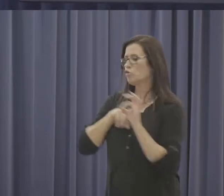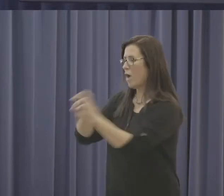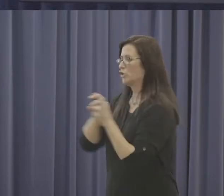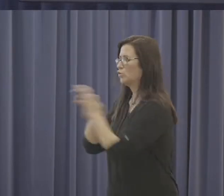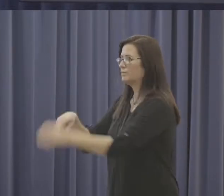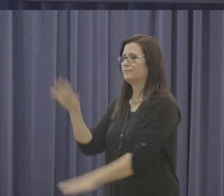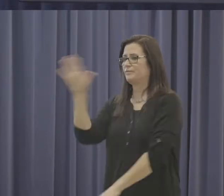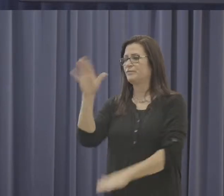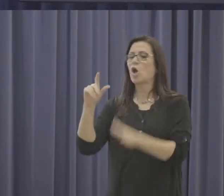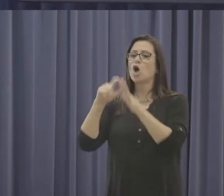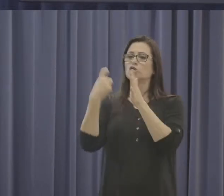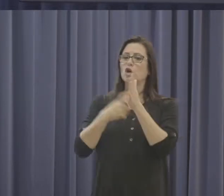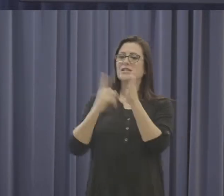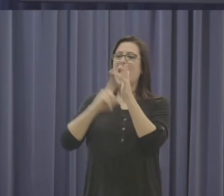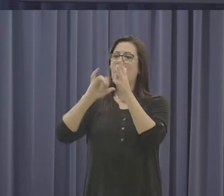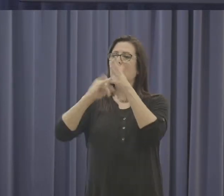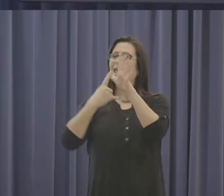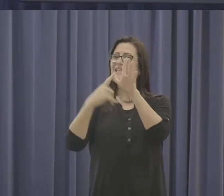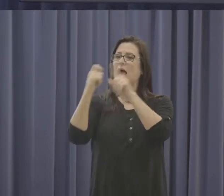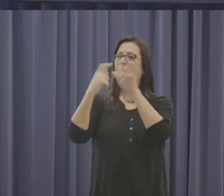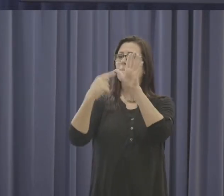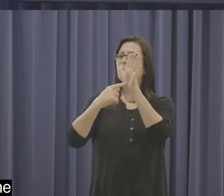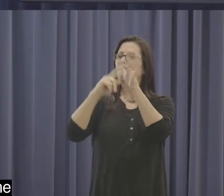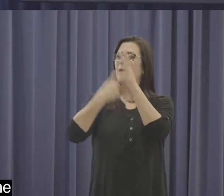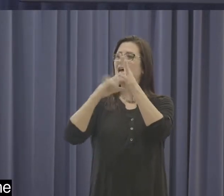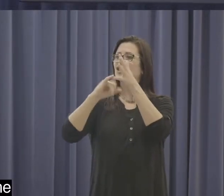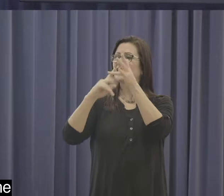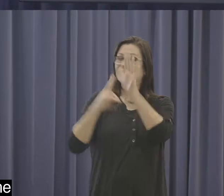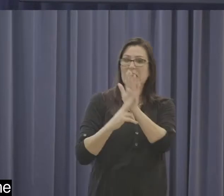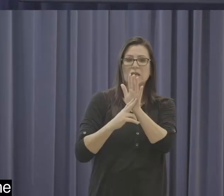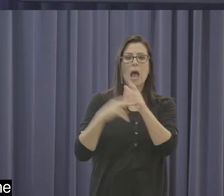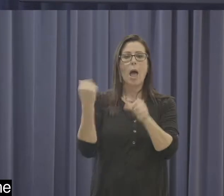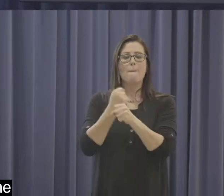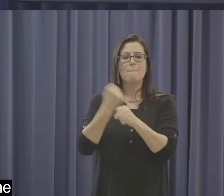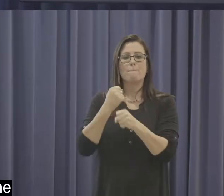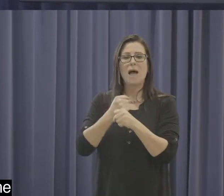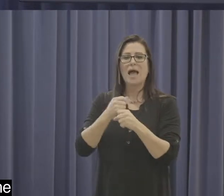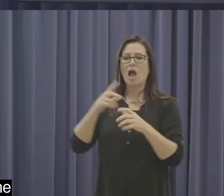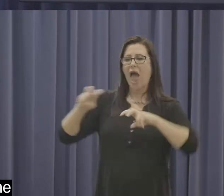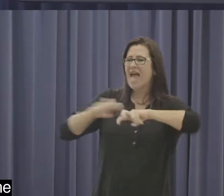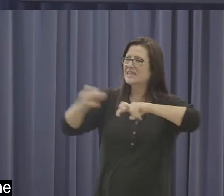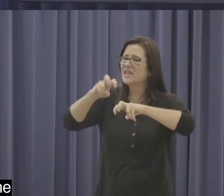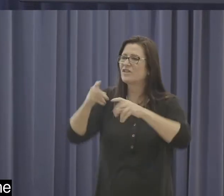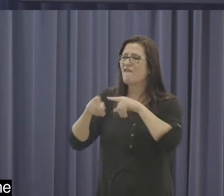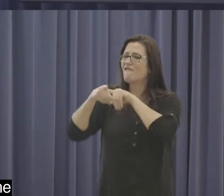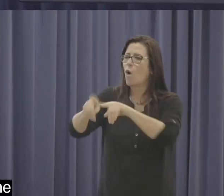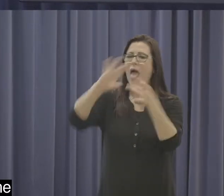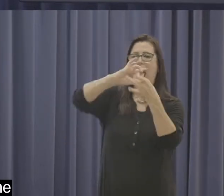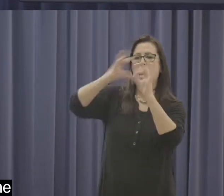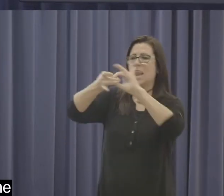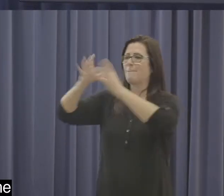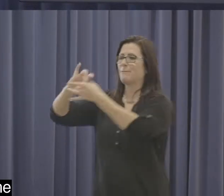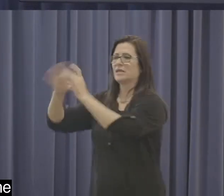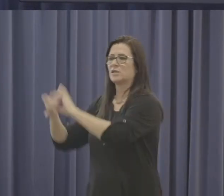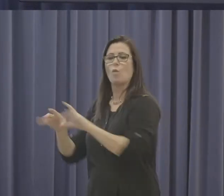questions, Dr. Lisa Patterson designed activities around the Olympic theme with different